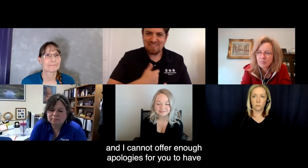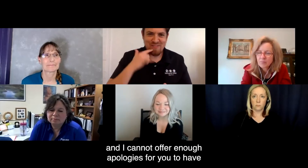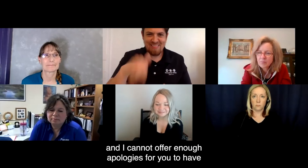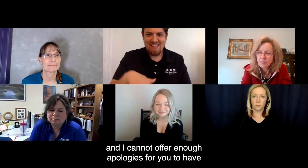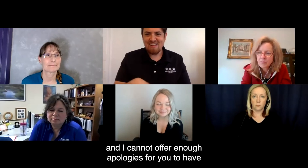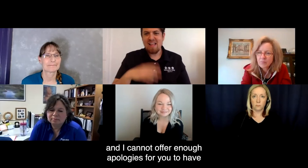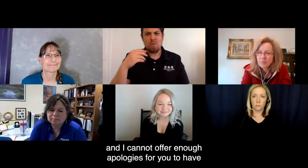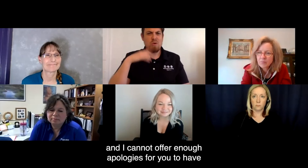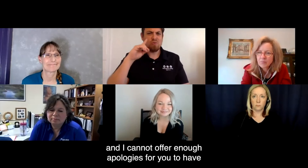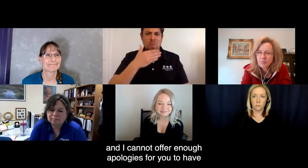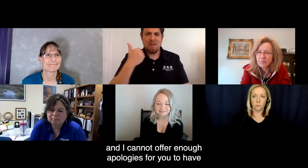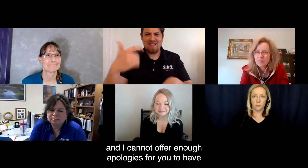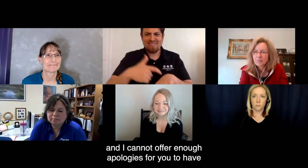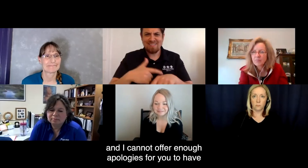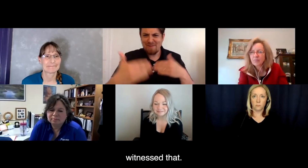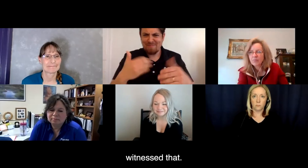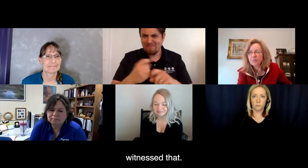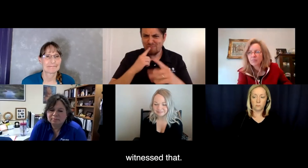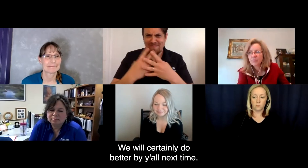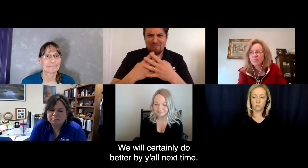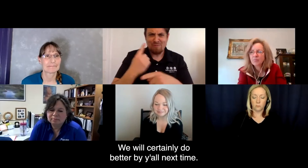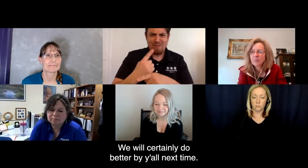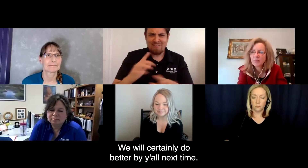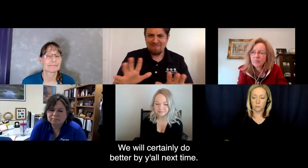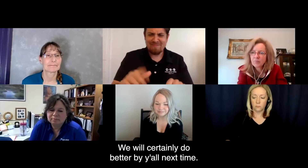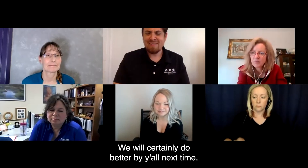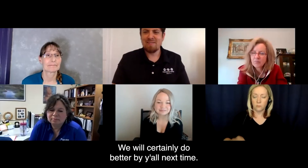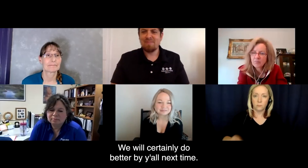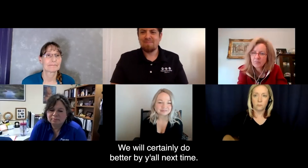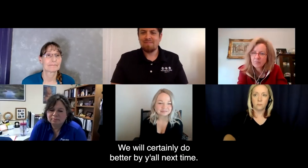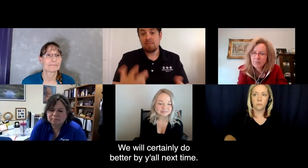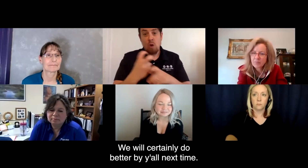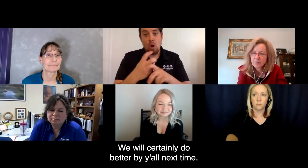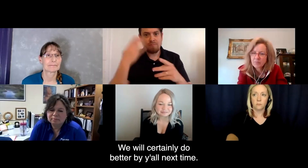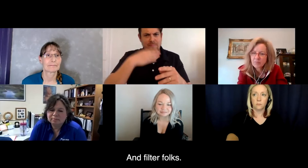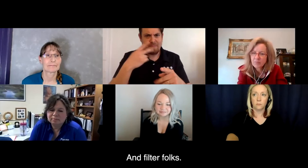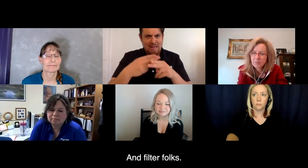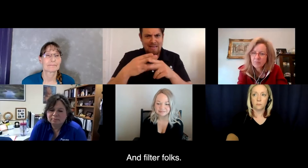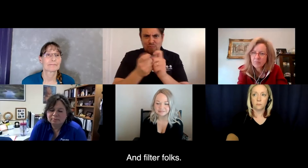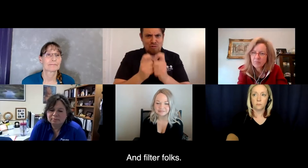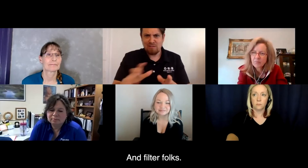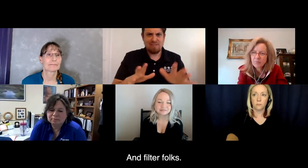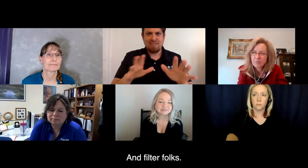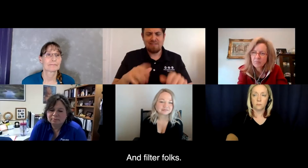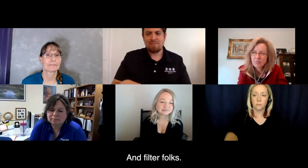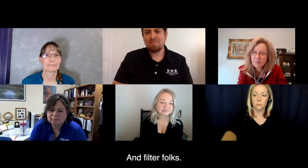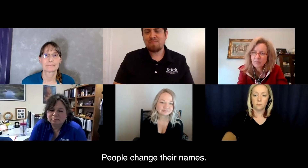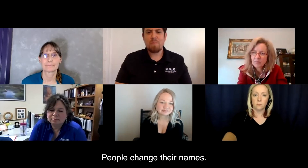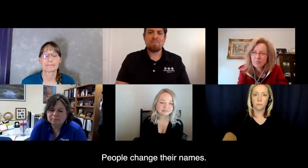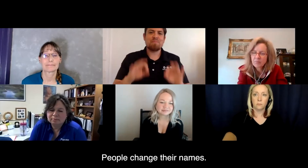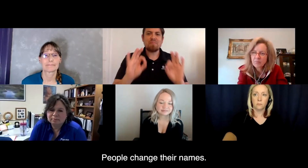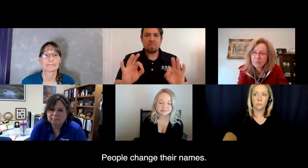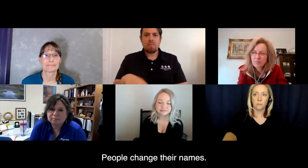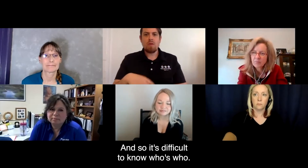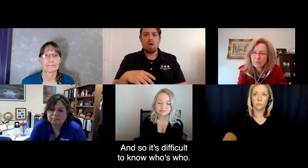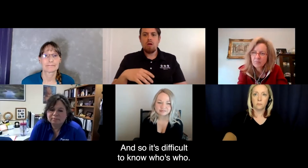offer enough apologies for you to have witnessed that. We will certainly do better by y'all next time and filter folks. People